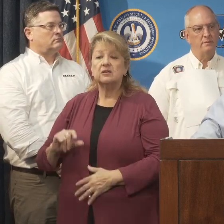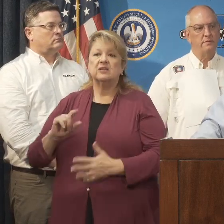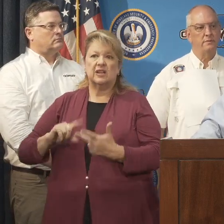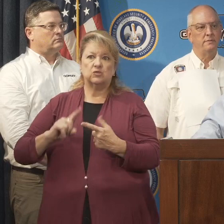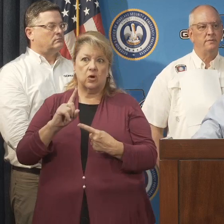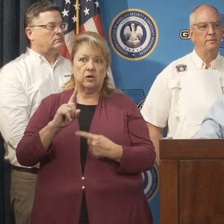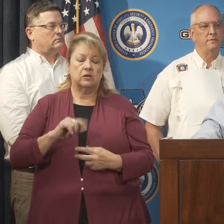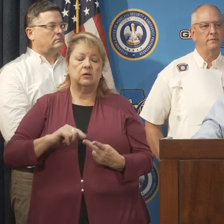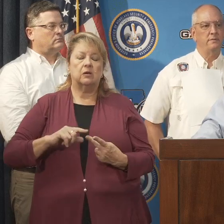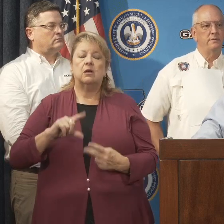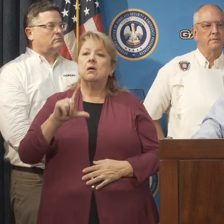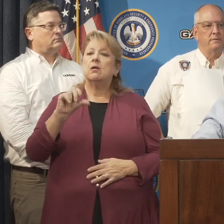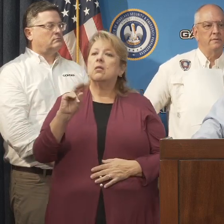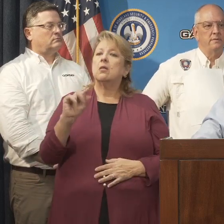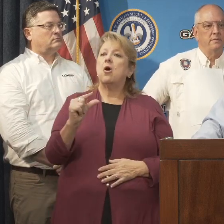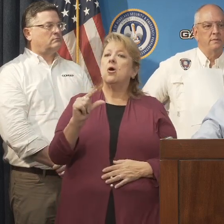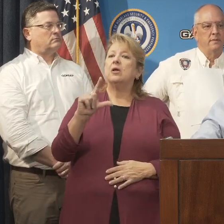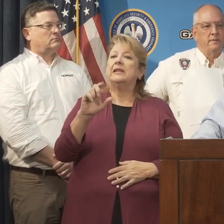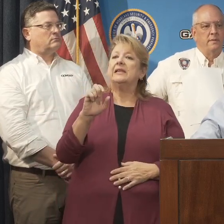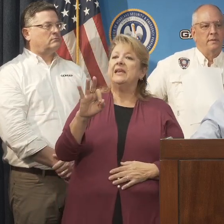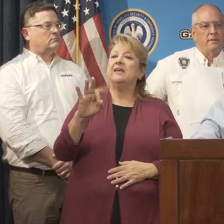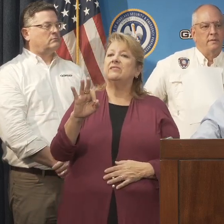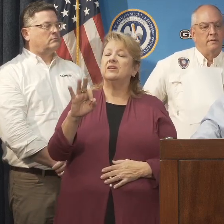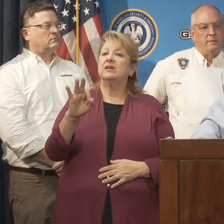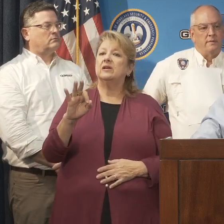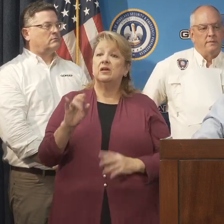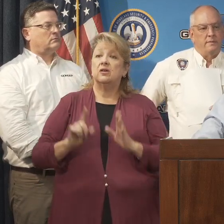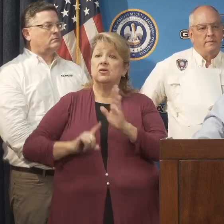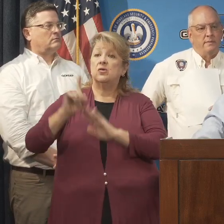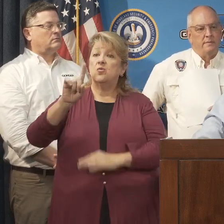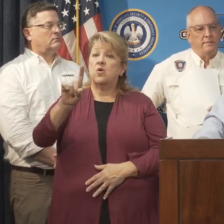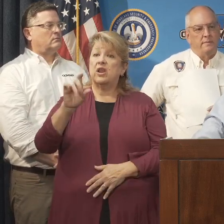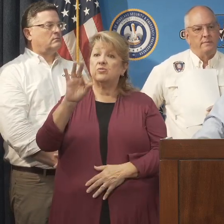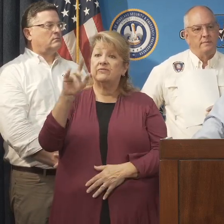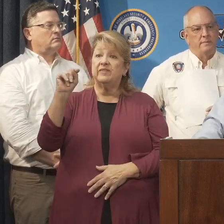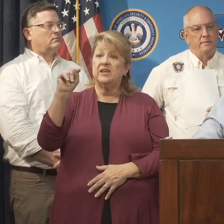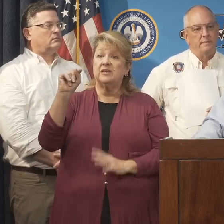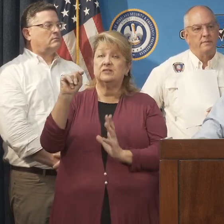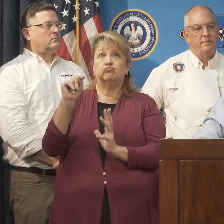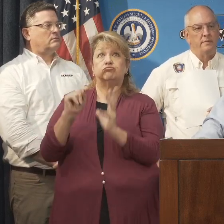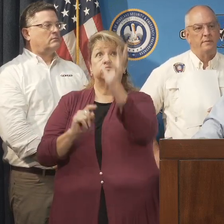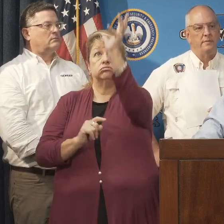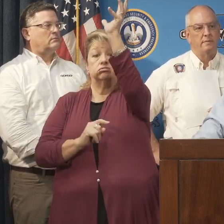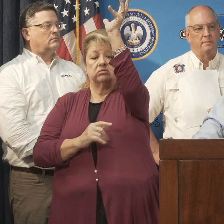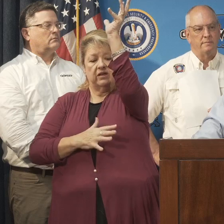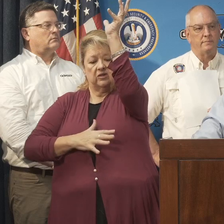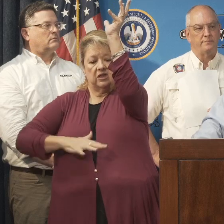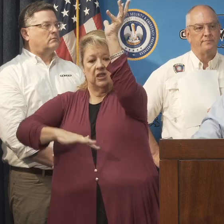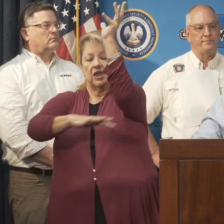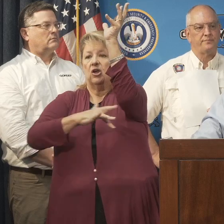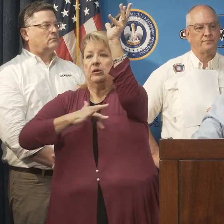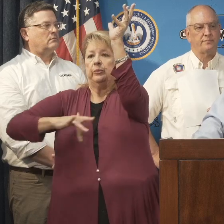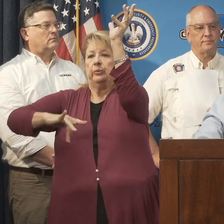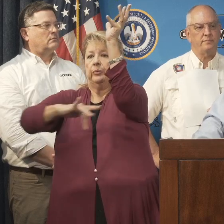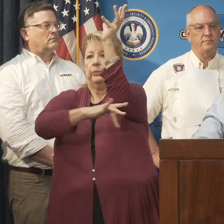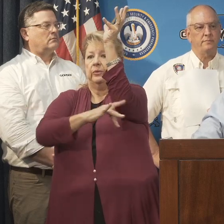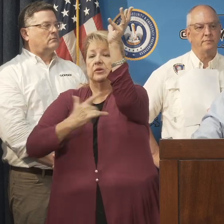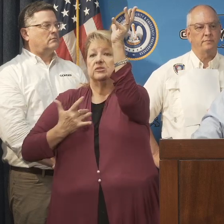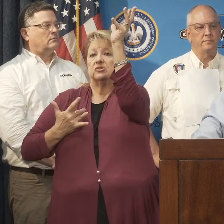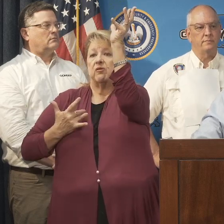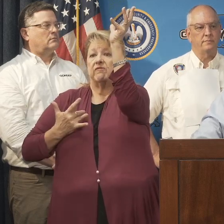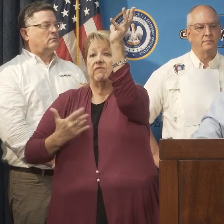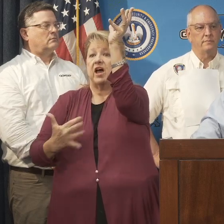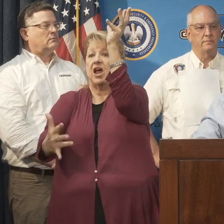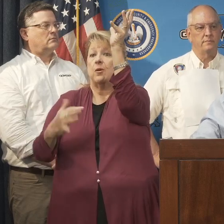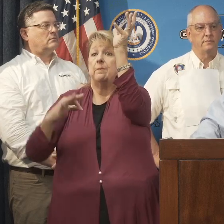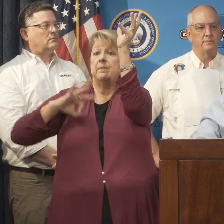as you know, by the time it grows to 100 feet, you've got a very clean space beneath, and fire actually is very beneficial for longleaf.